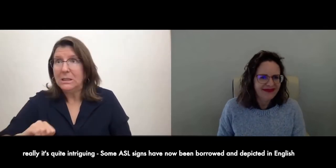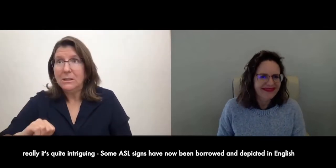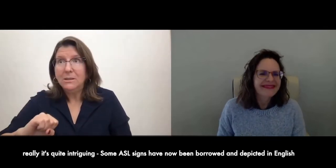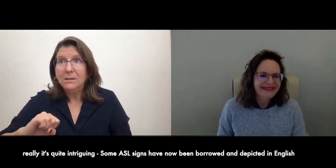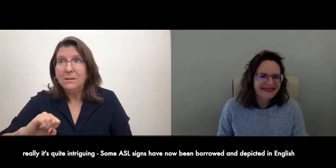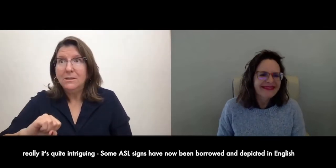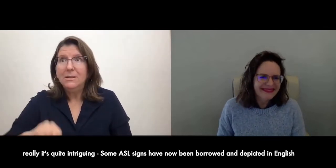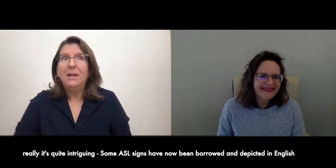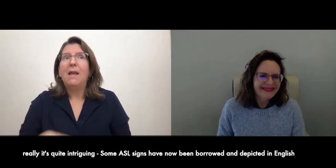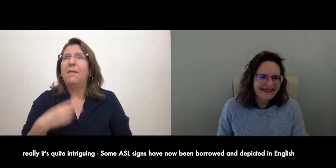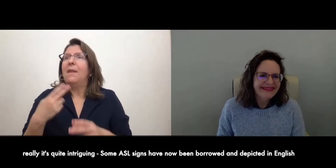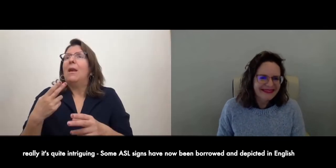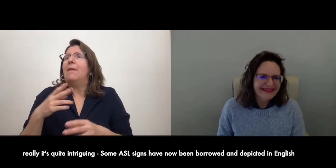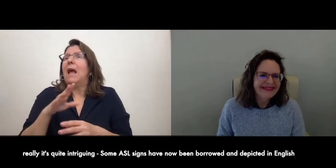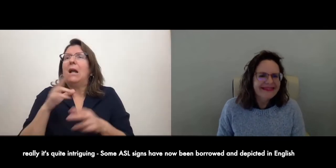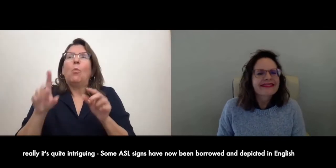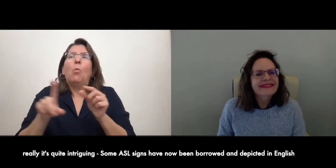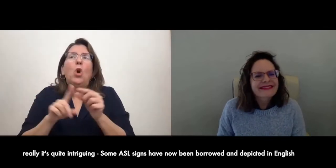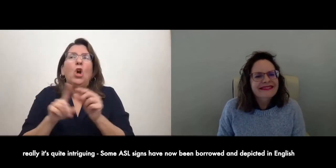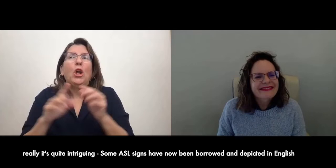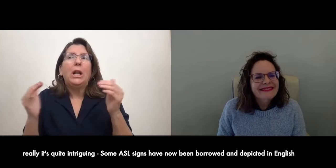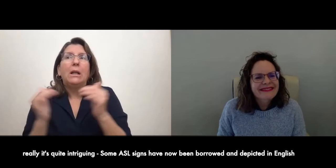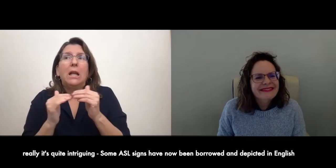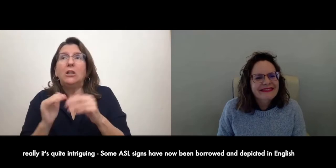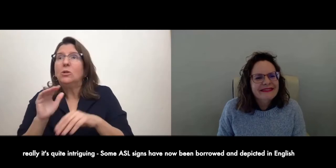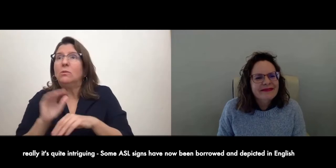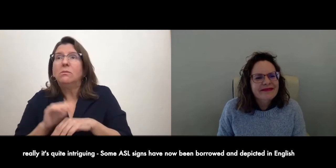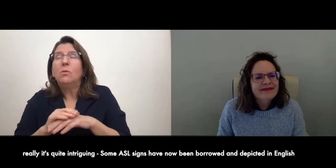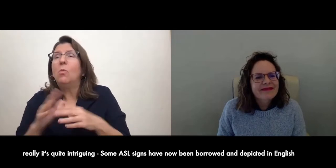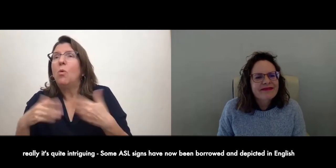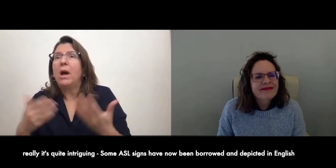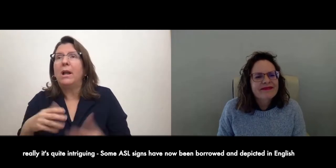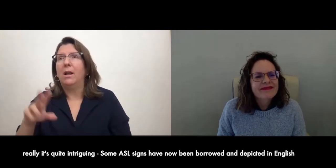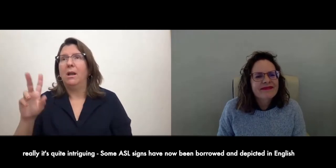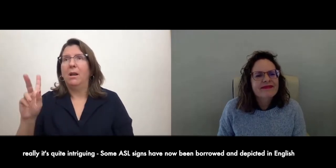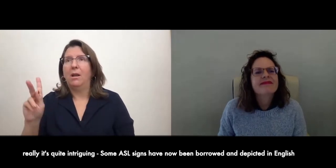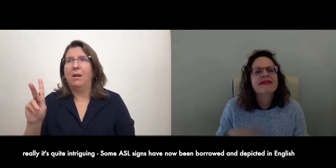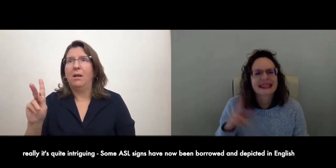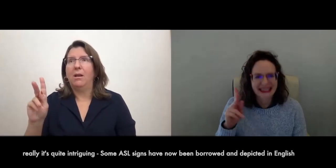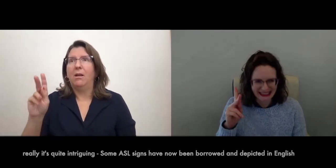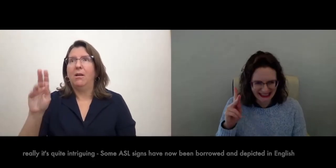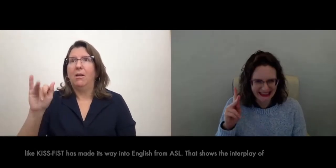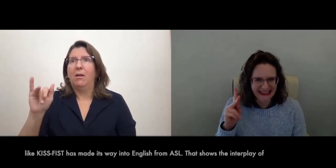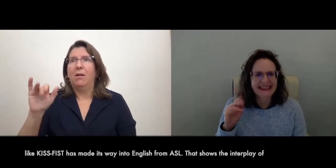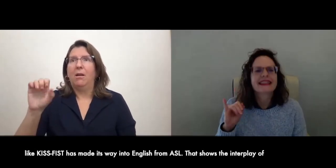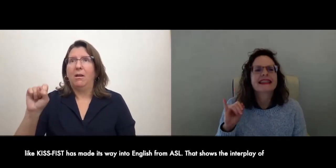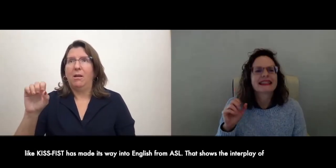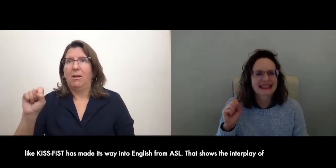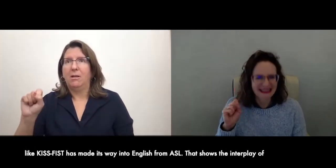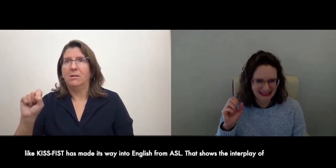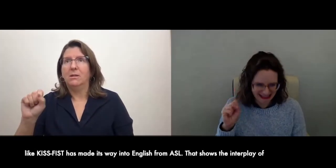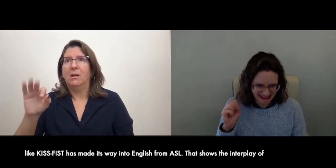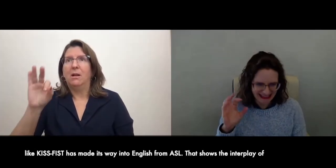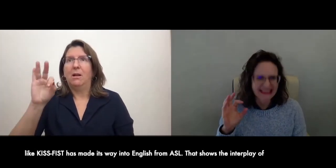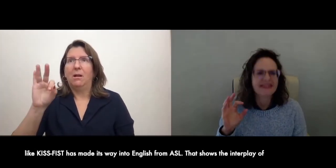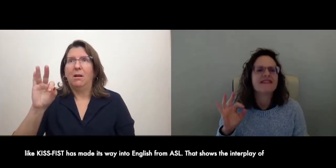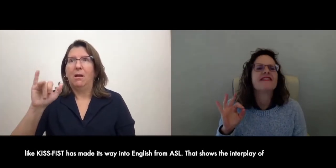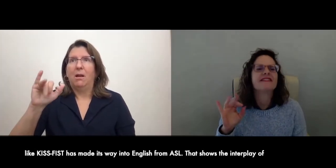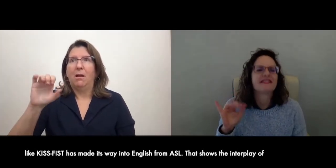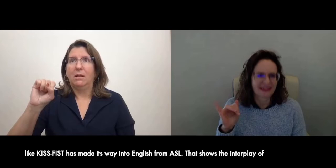sign kiss fist. The ASL sign kiss fist has made its way into English from ASL.